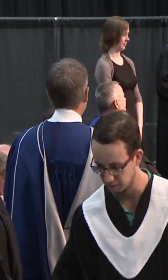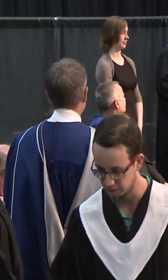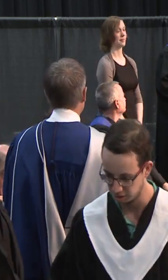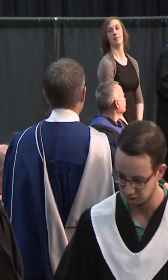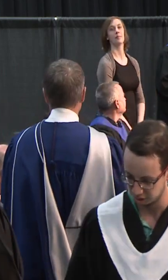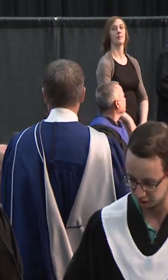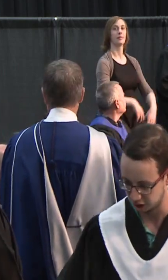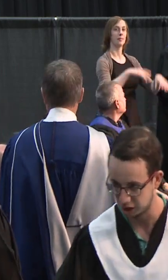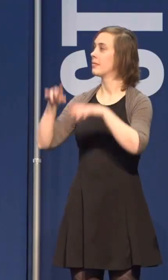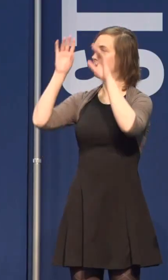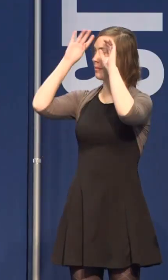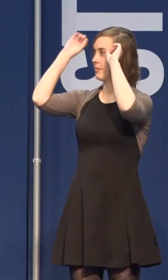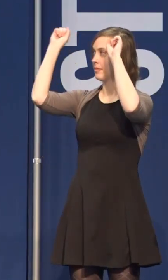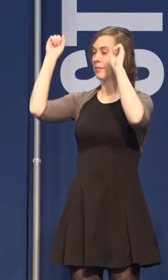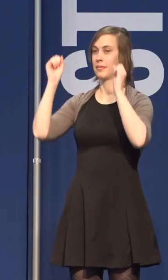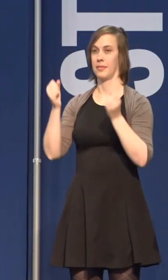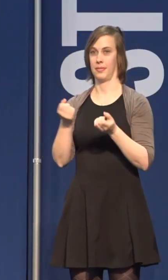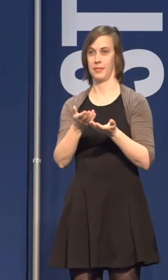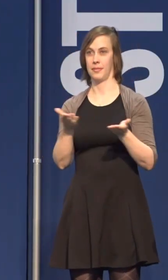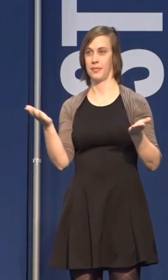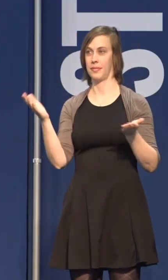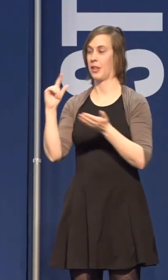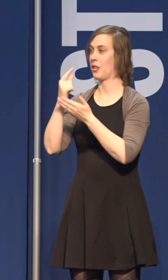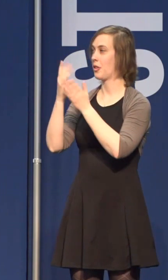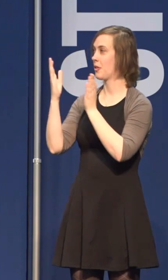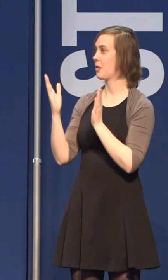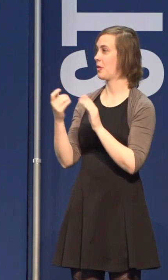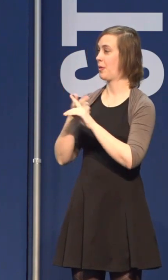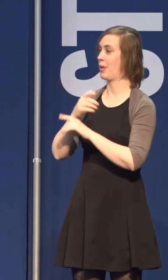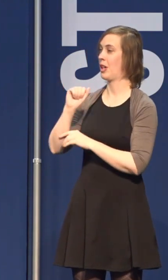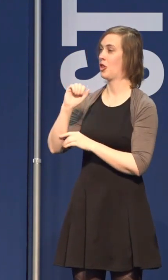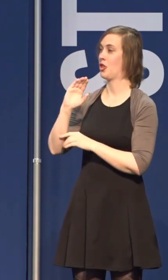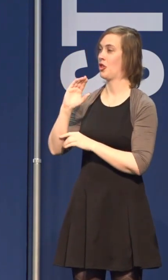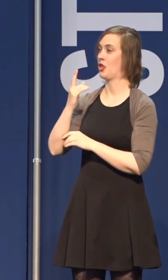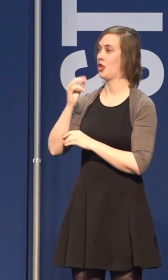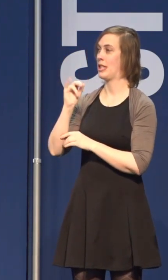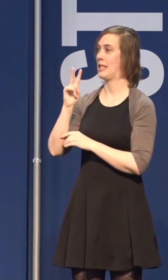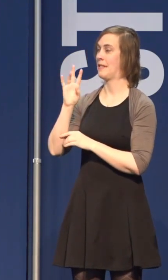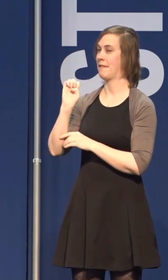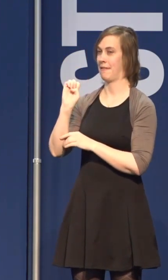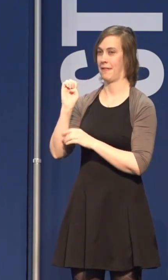Mr. President, ladies and gentlemen, the graduates in Achieve.